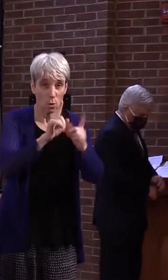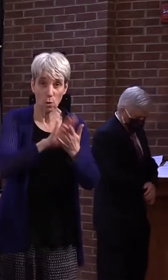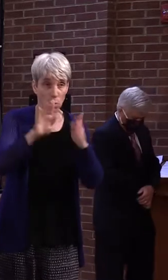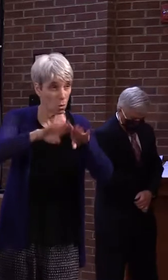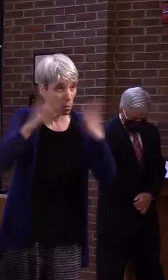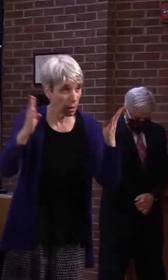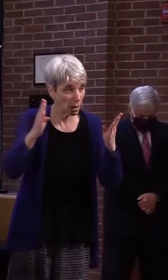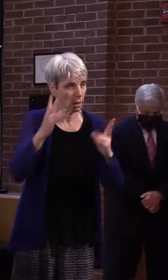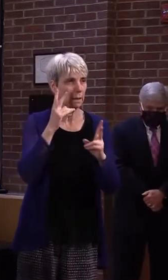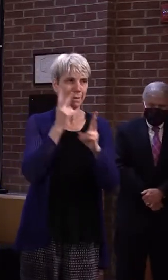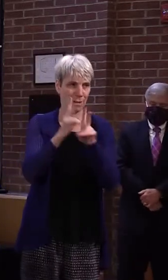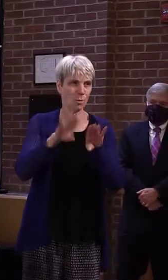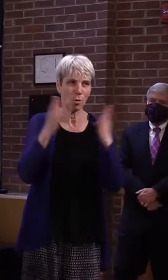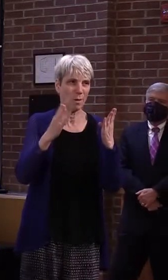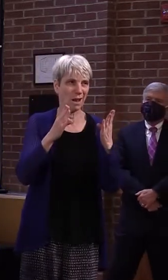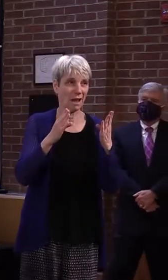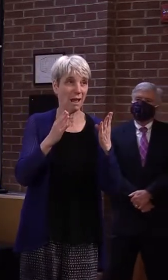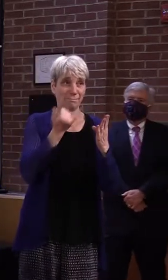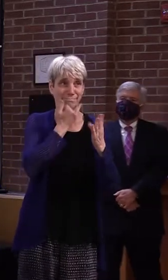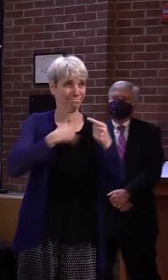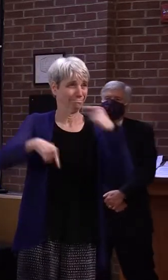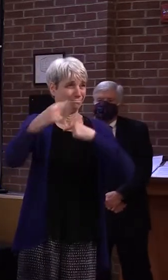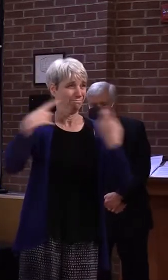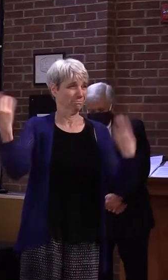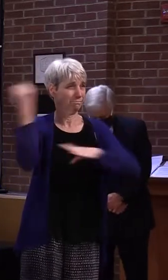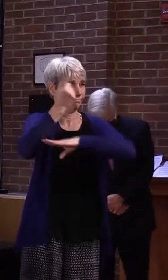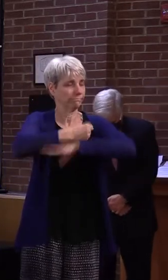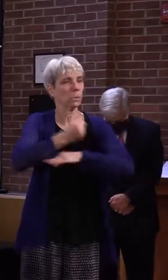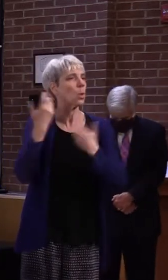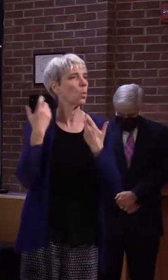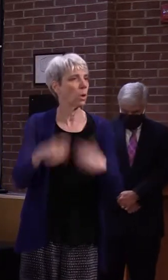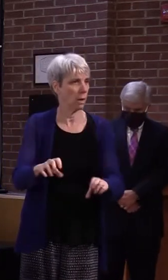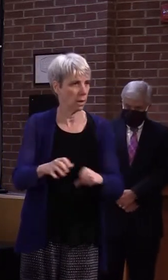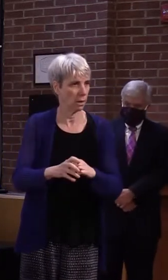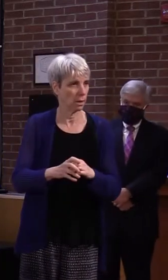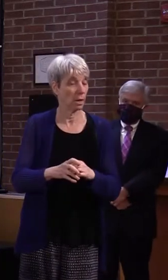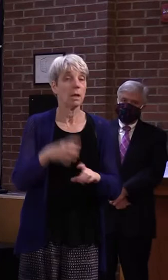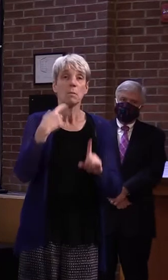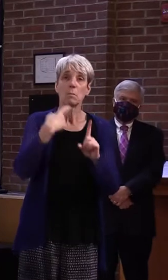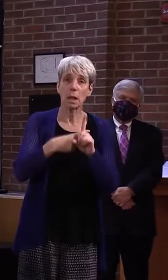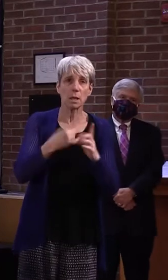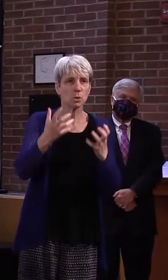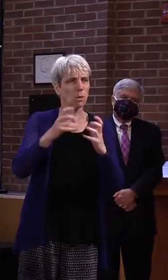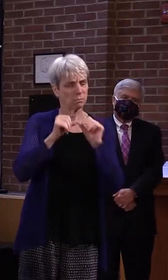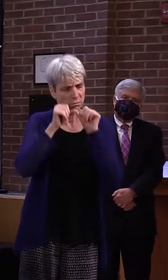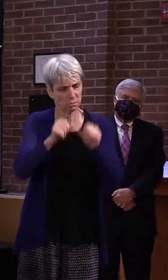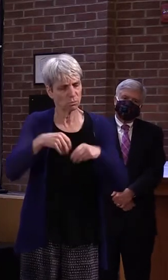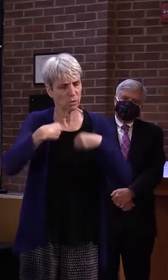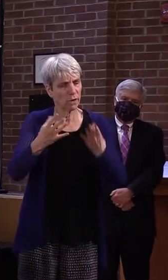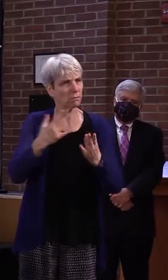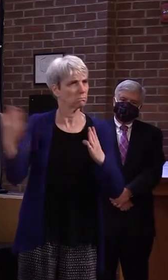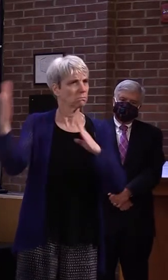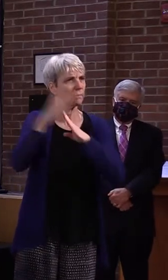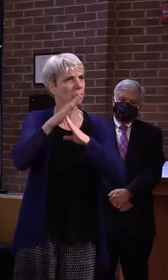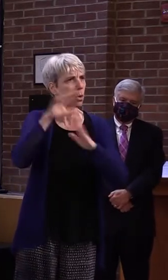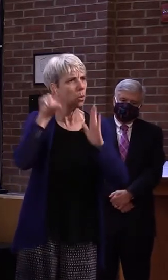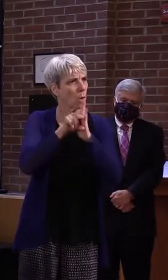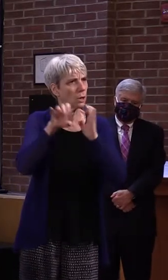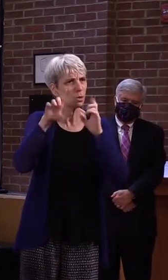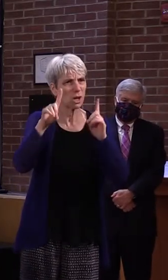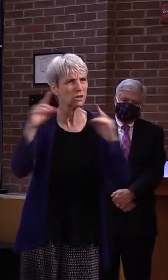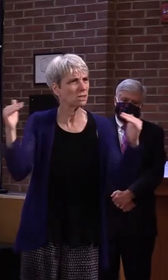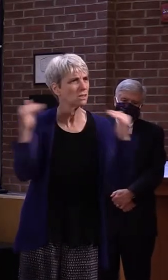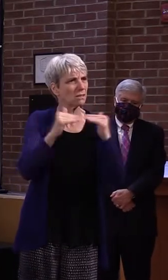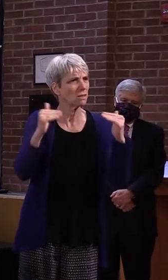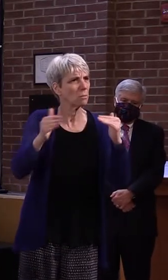opportunities equal to, if not better than, those provided before the emergency started. This will require everyone to